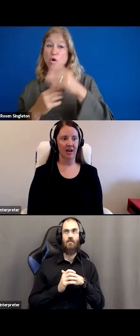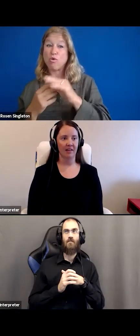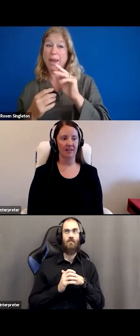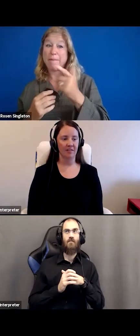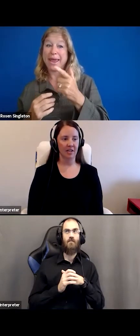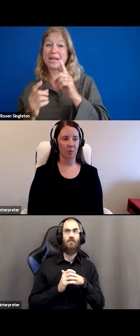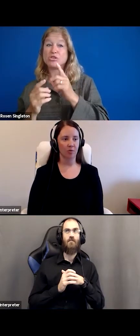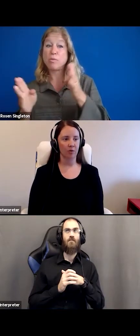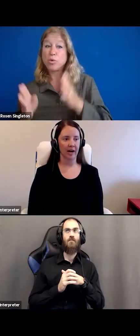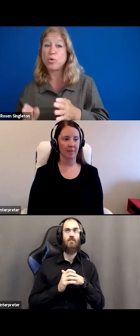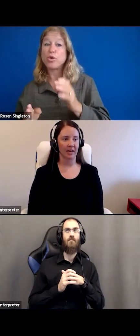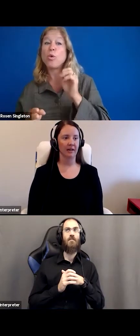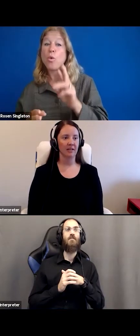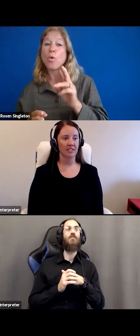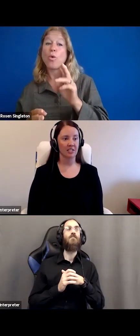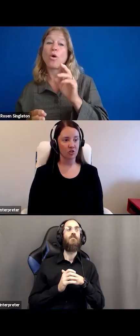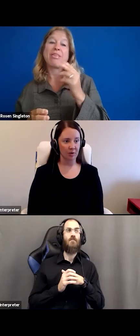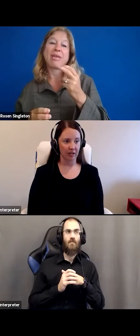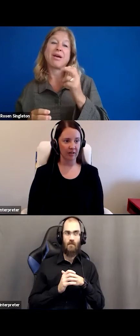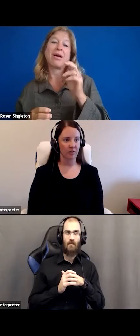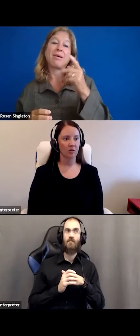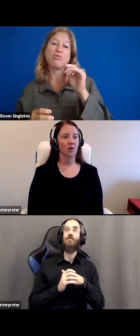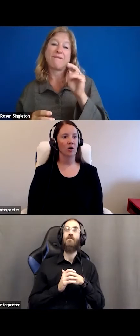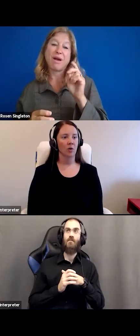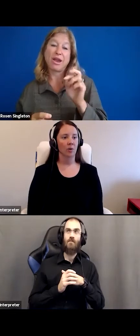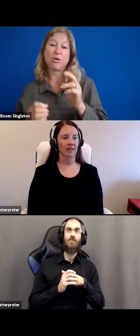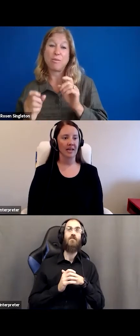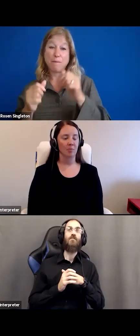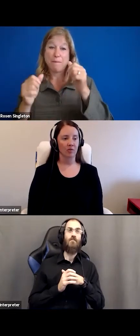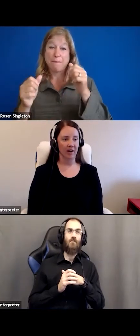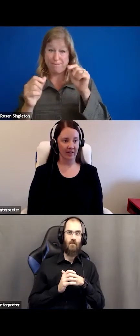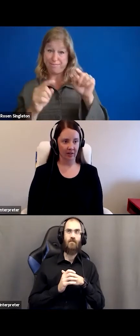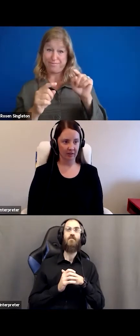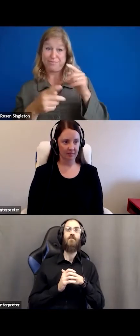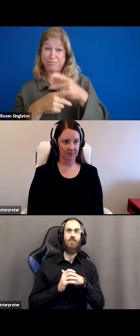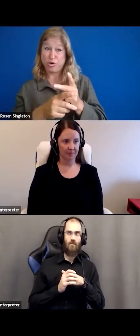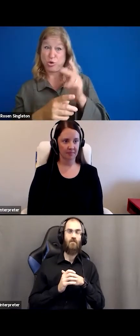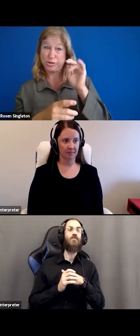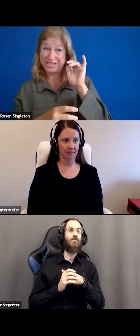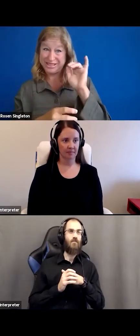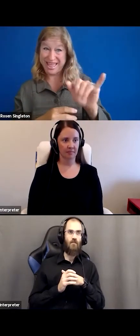If the video programming distributor or the provider